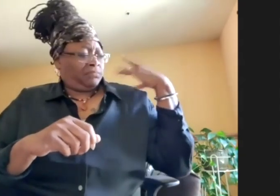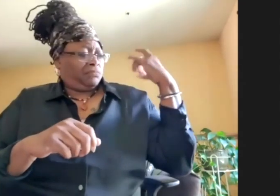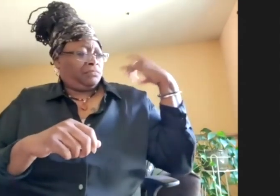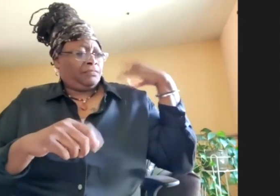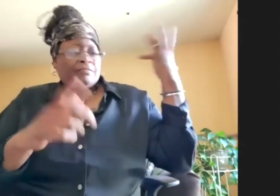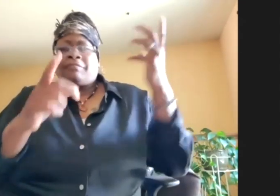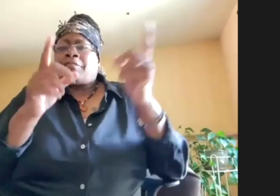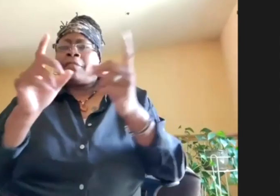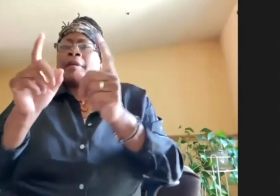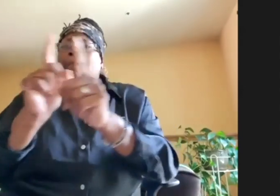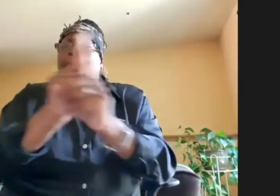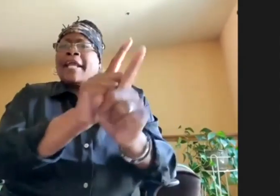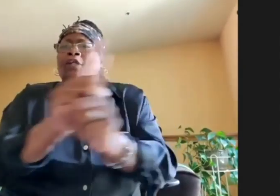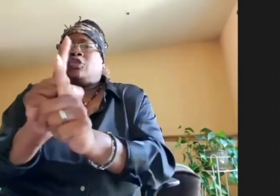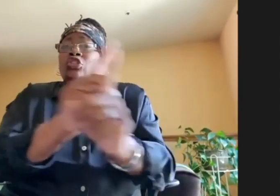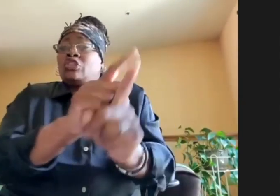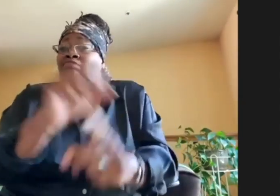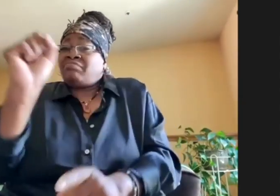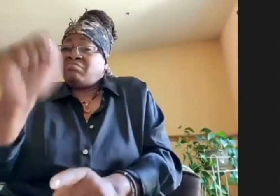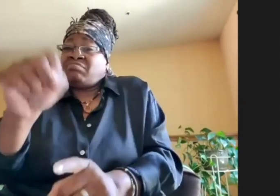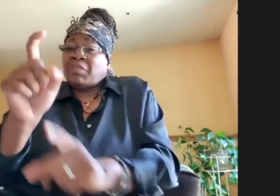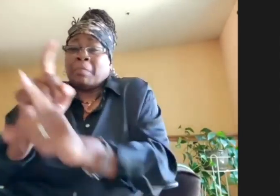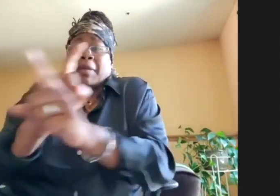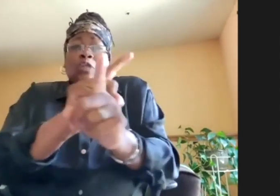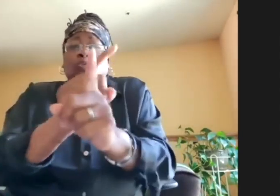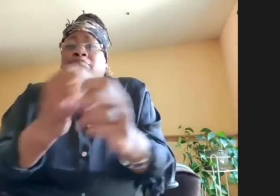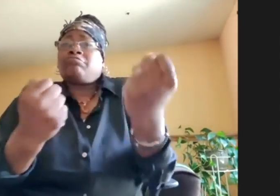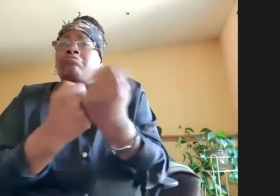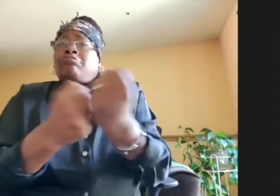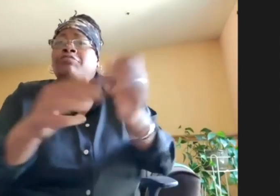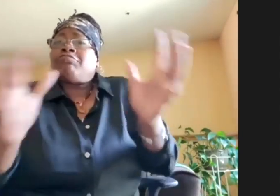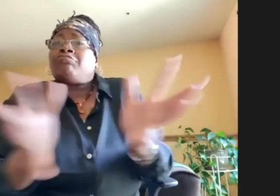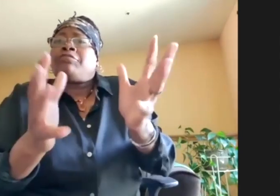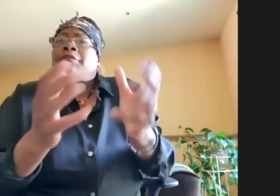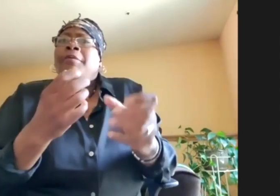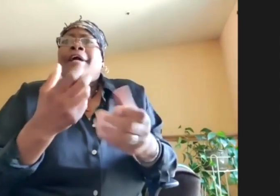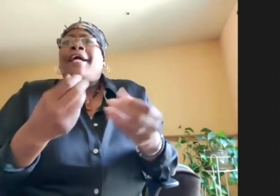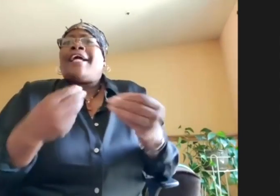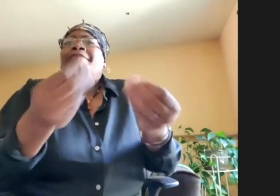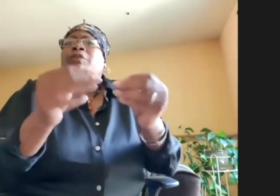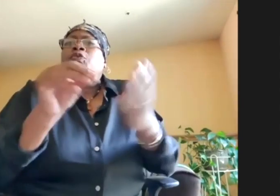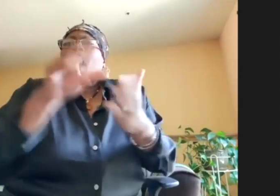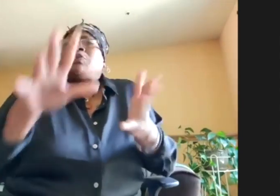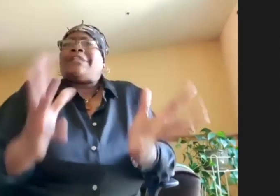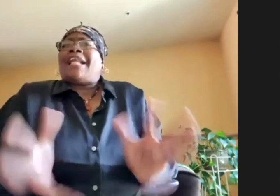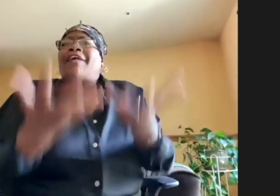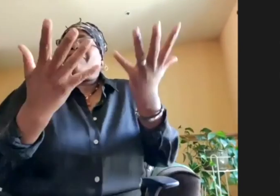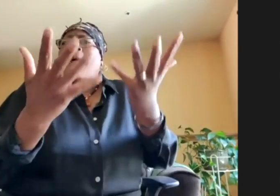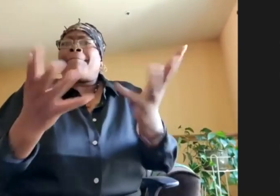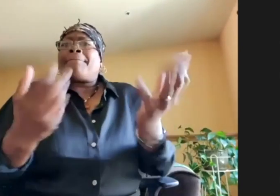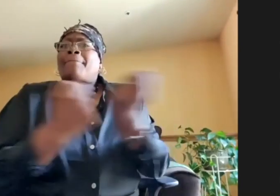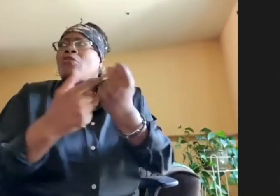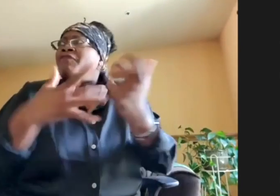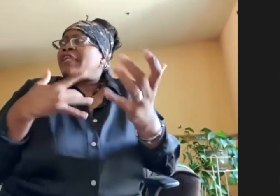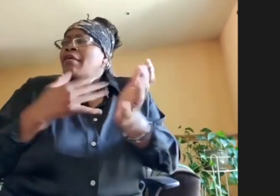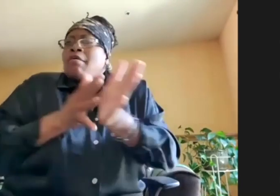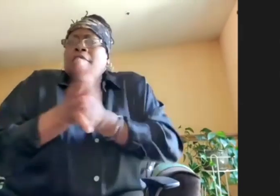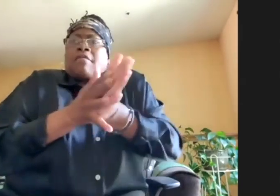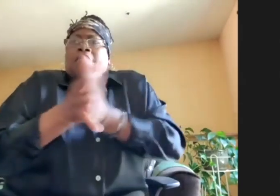to stop. You know, we need to take responsibility. And as was mentioned before, having mentors for the students, having someone